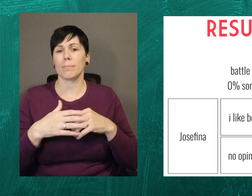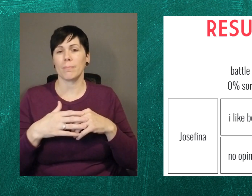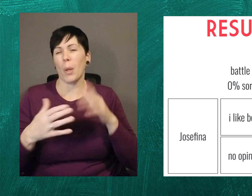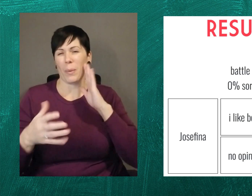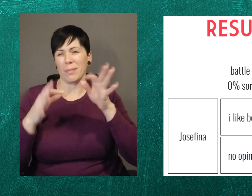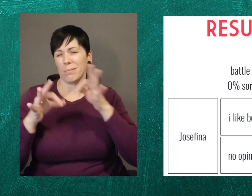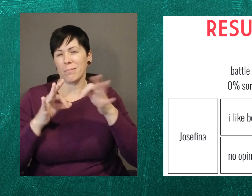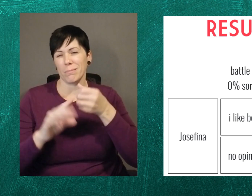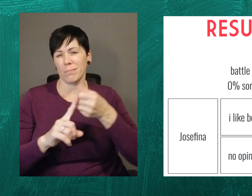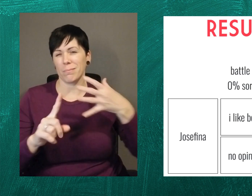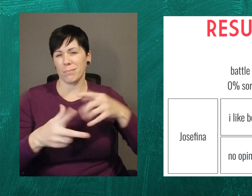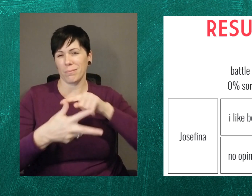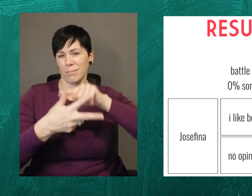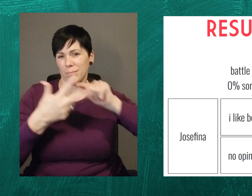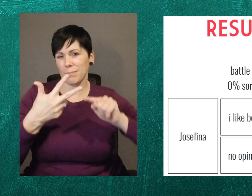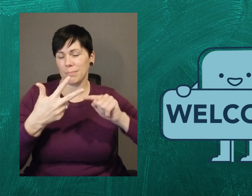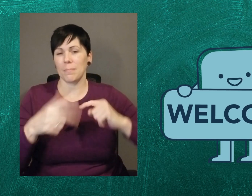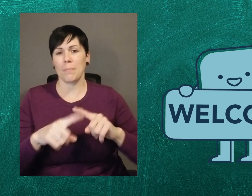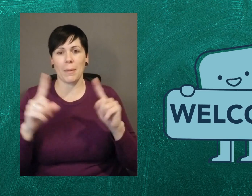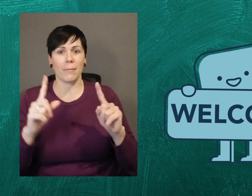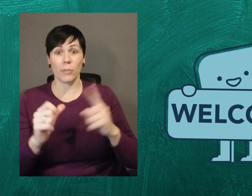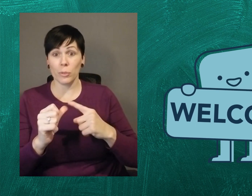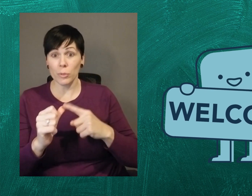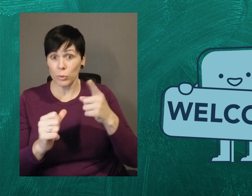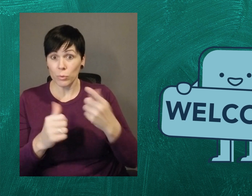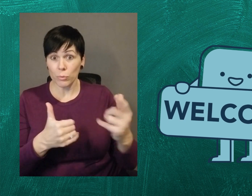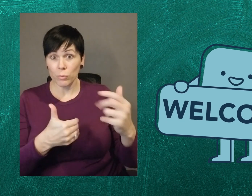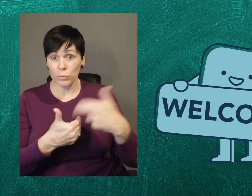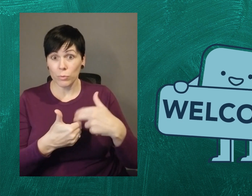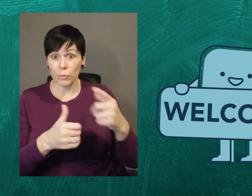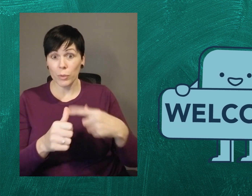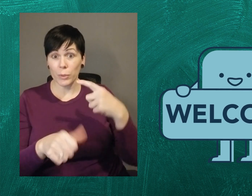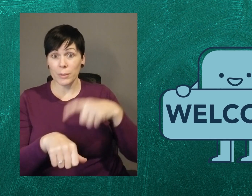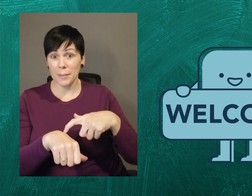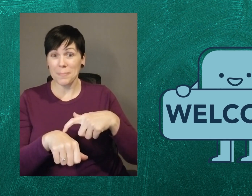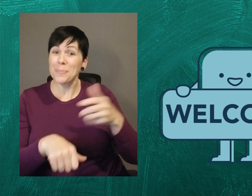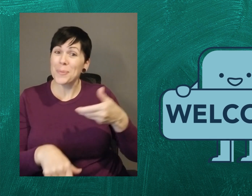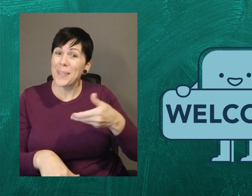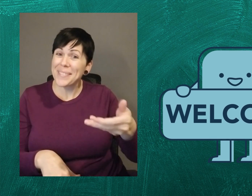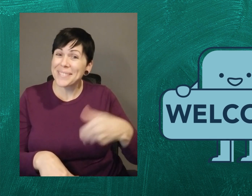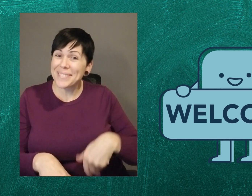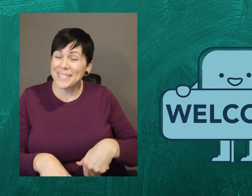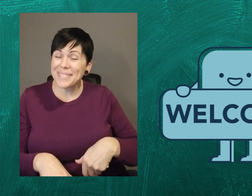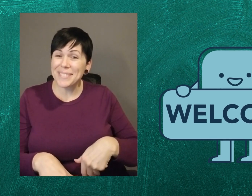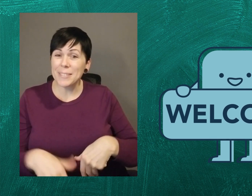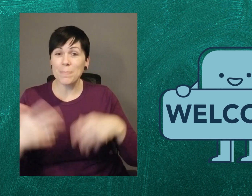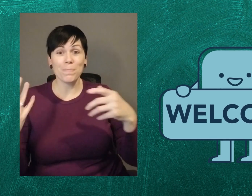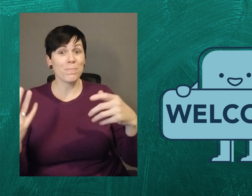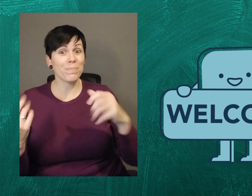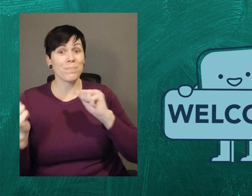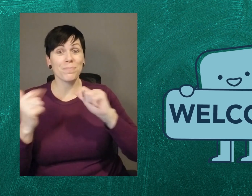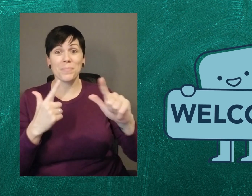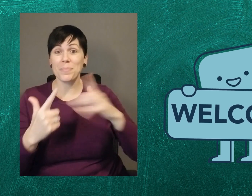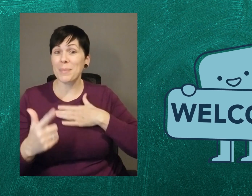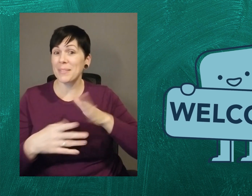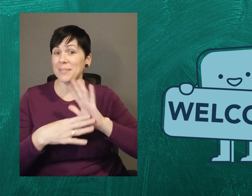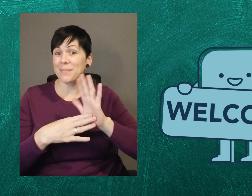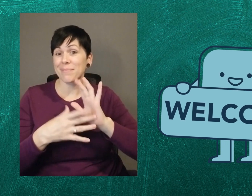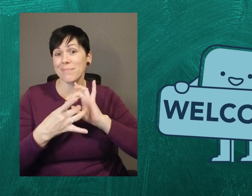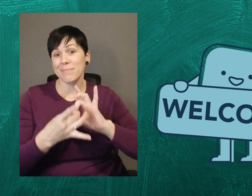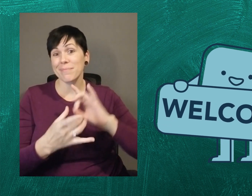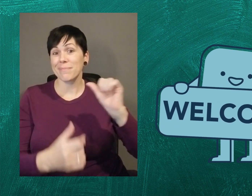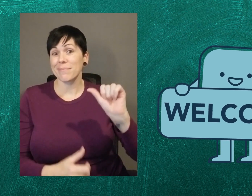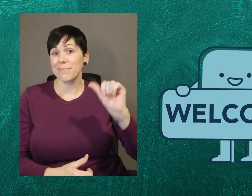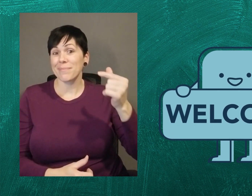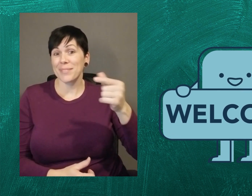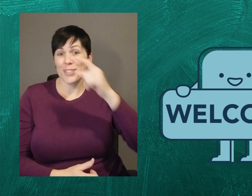in, if you are new to my channel, welcome. Every video I do is all about American Girl stuff, and I try to